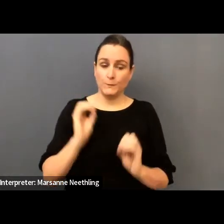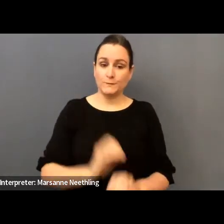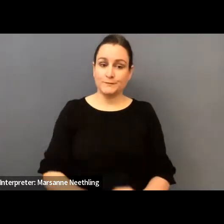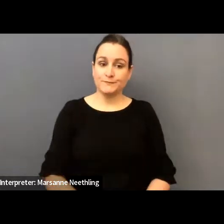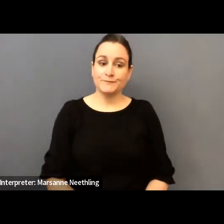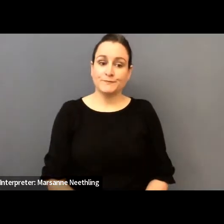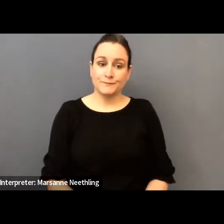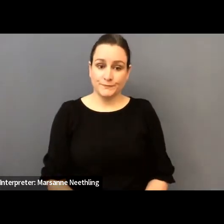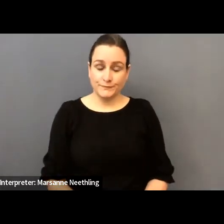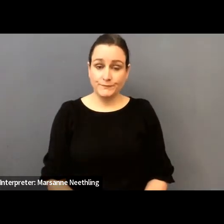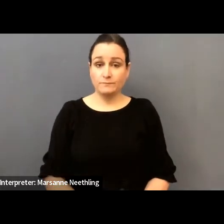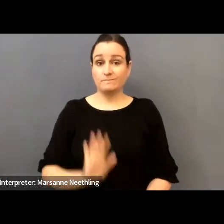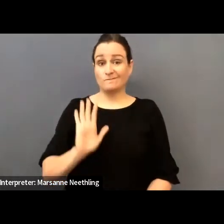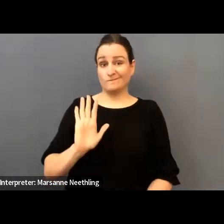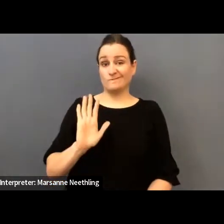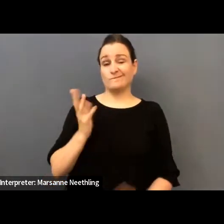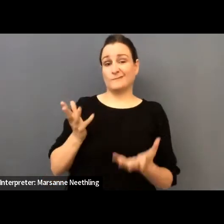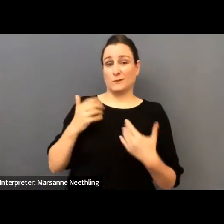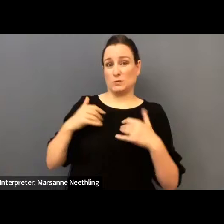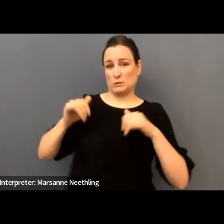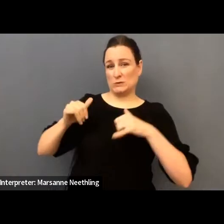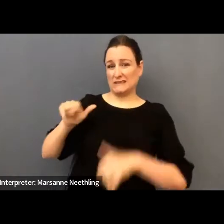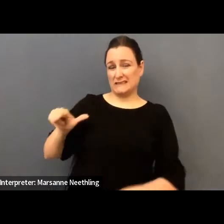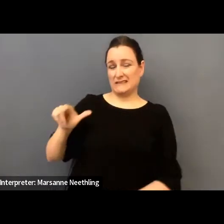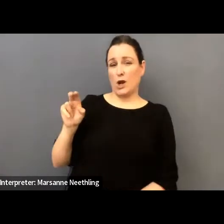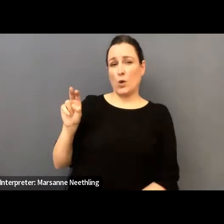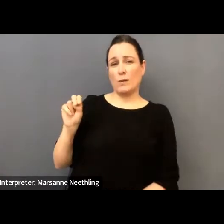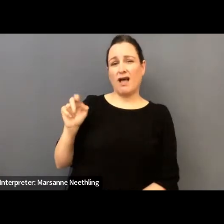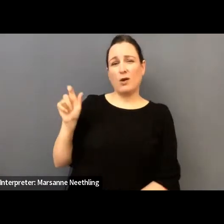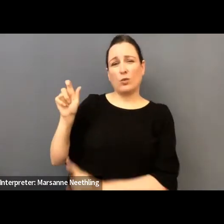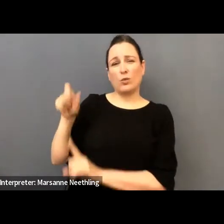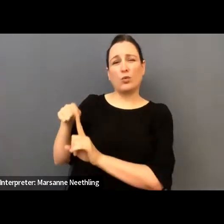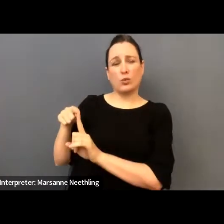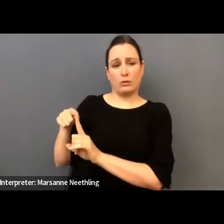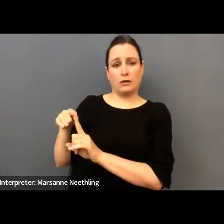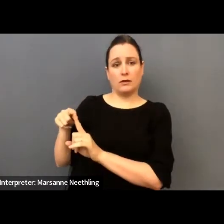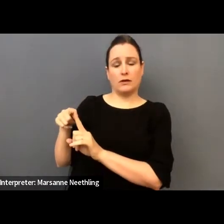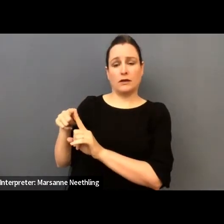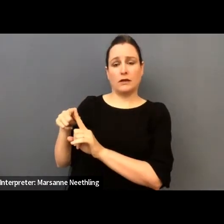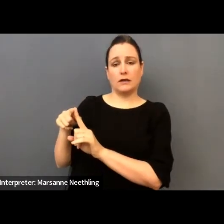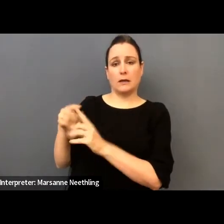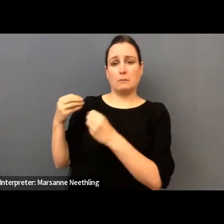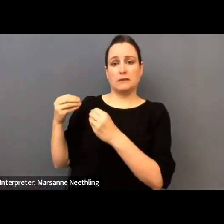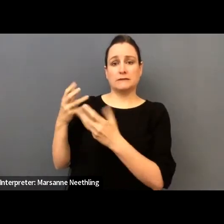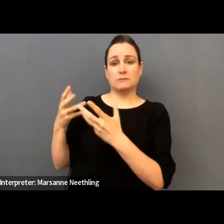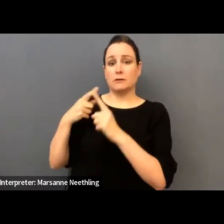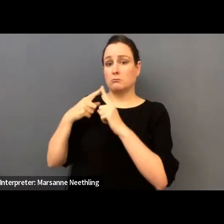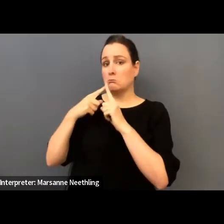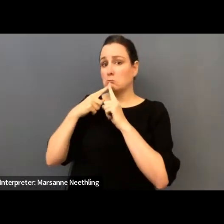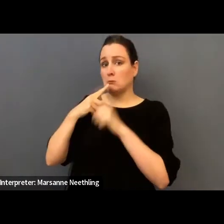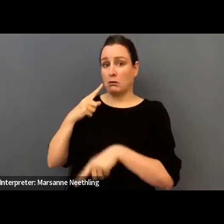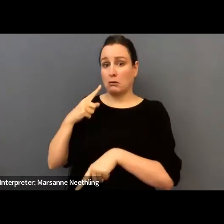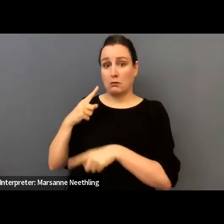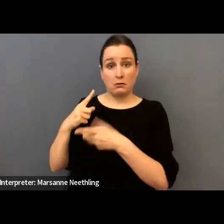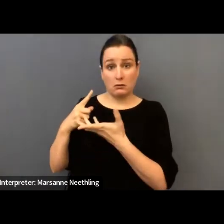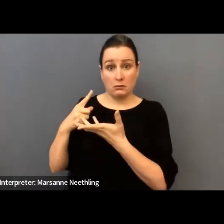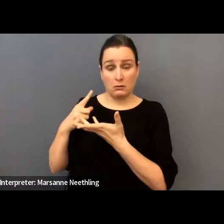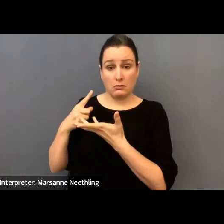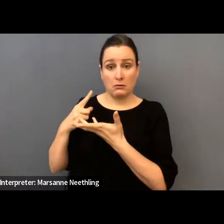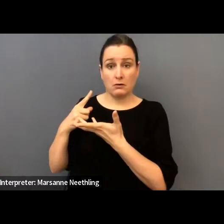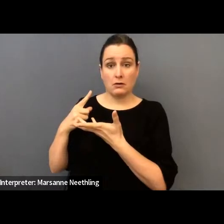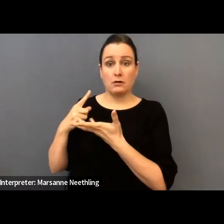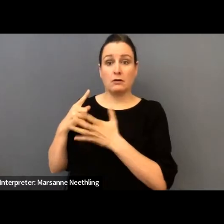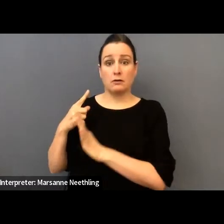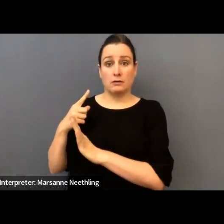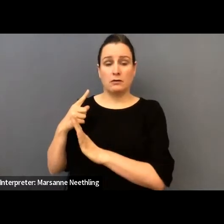While we're waiting for Nomataru to unmute yourself and maybe raise